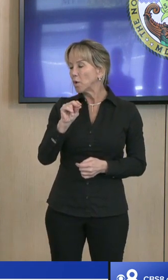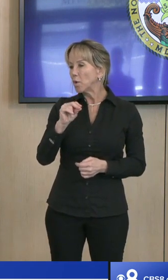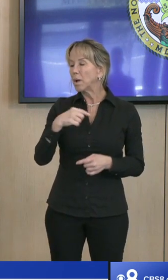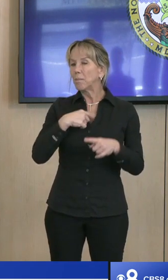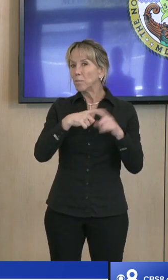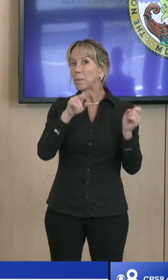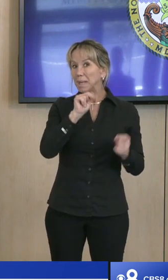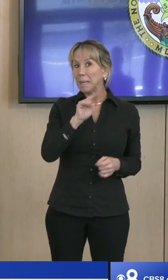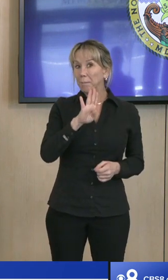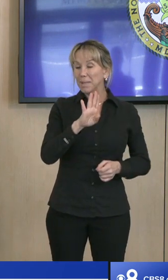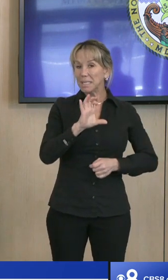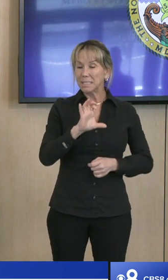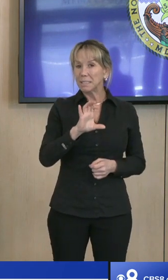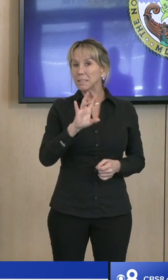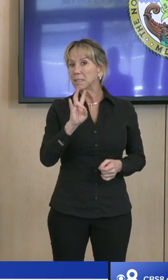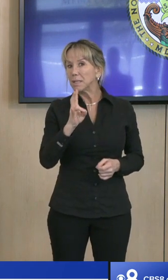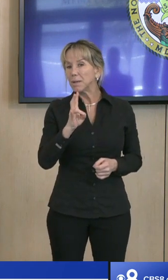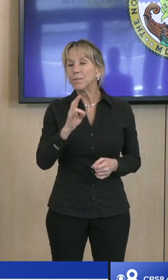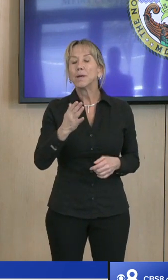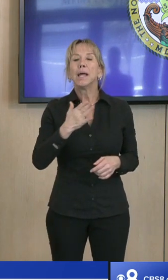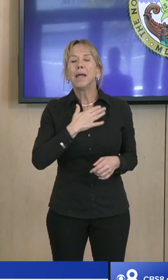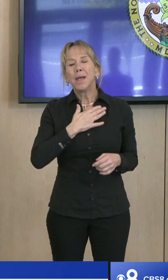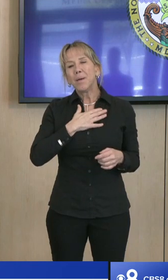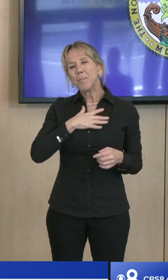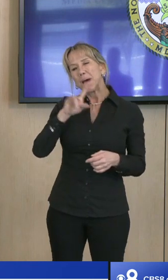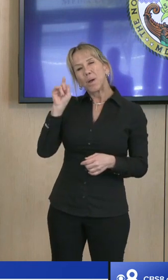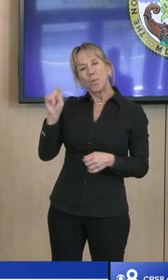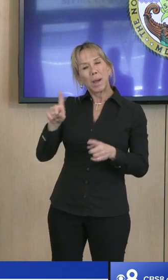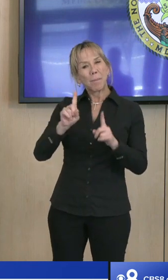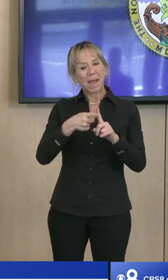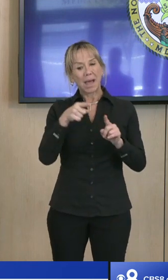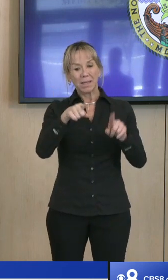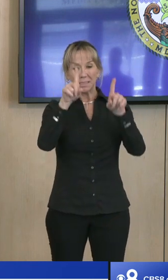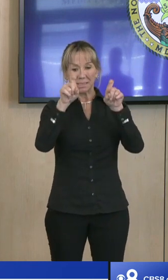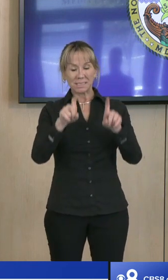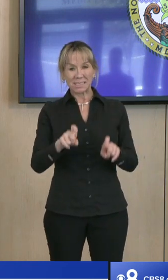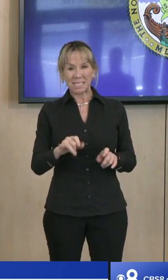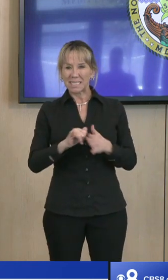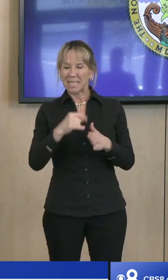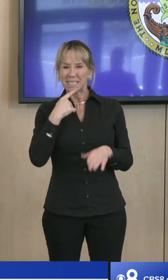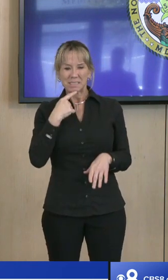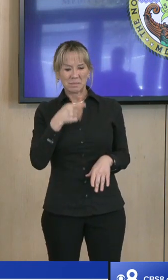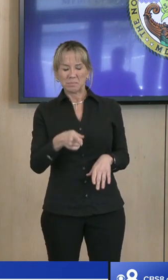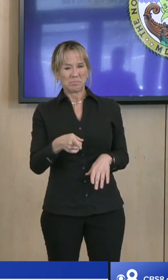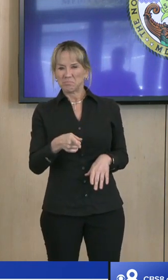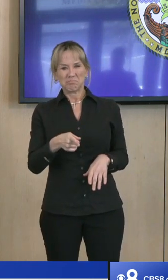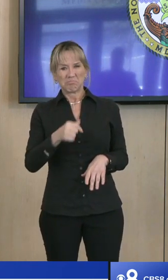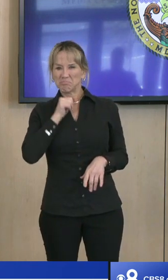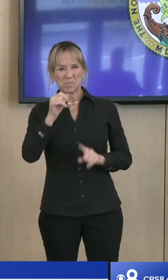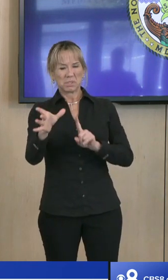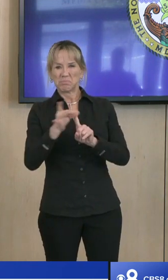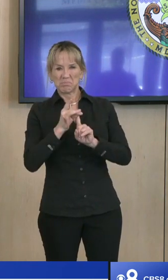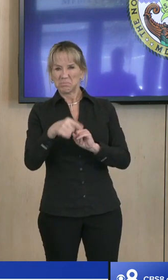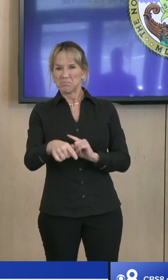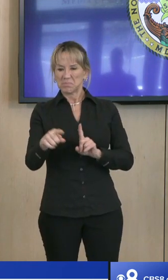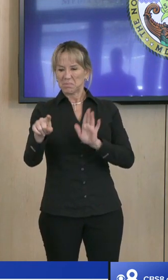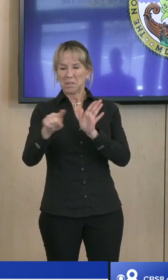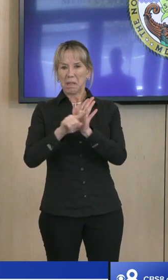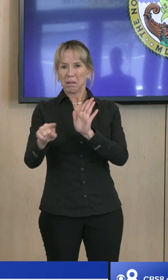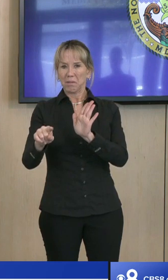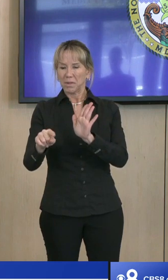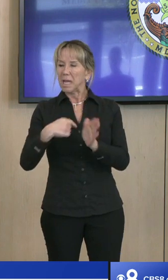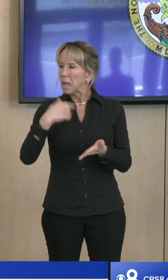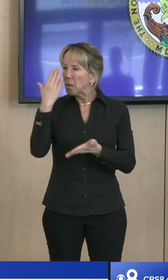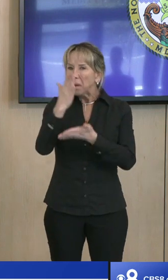I have a question about false negative tests. I know it's happening in other parts of the state. If someone's